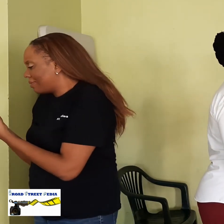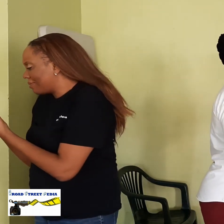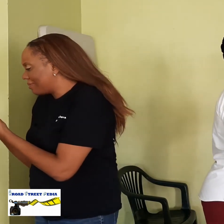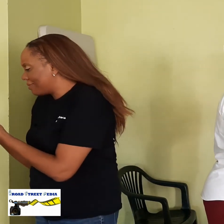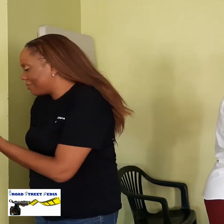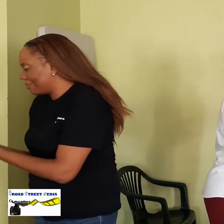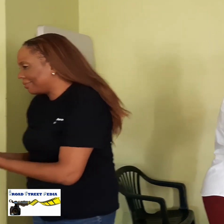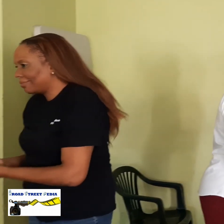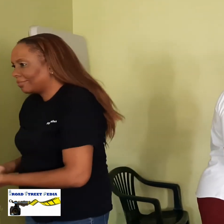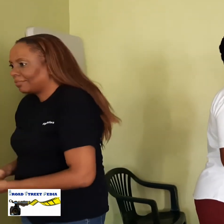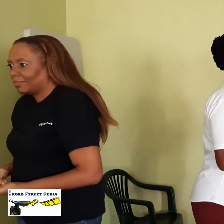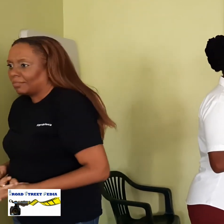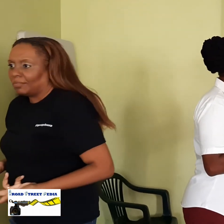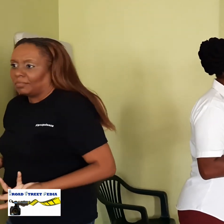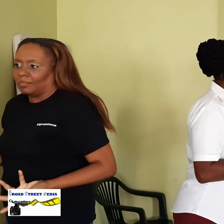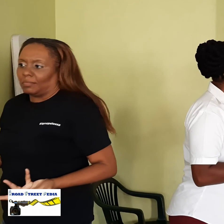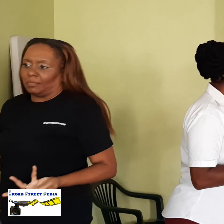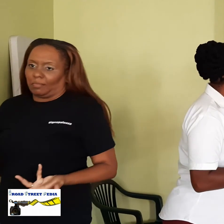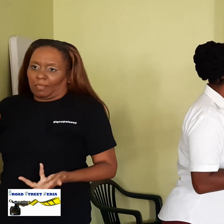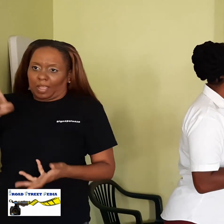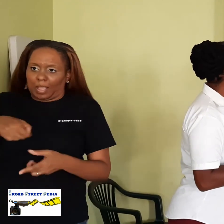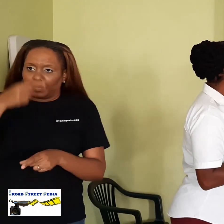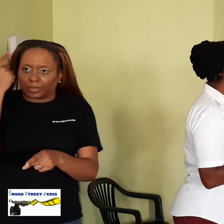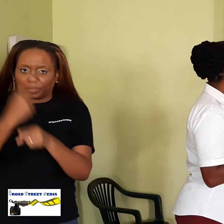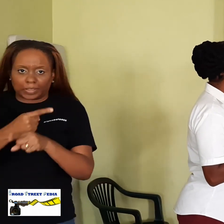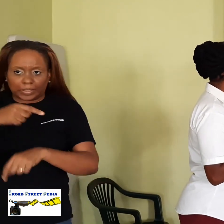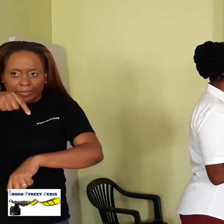a proper,